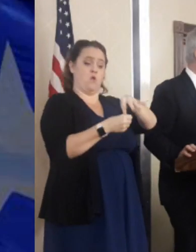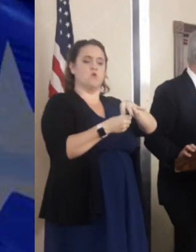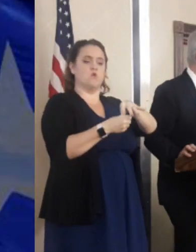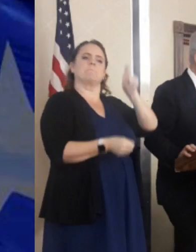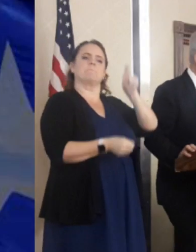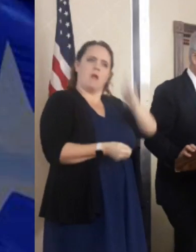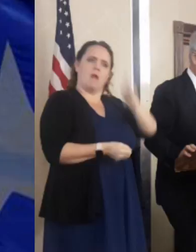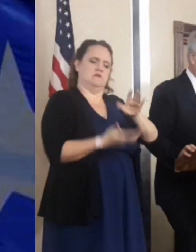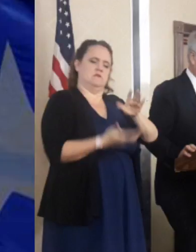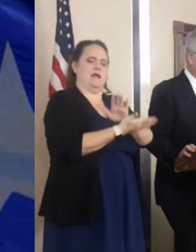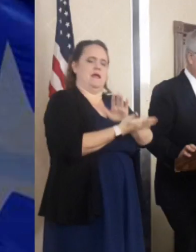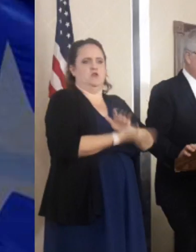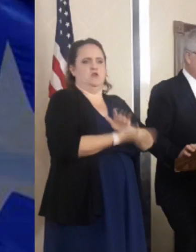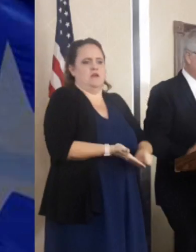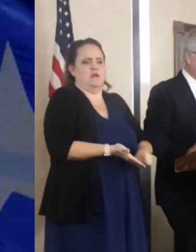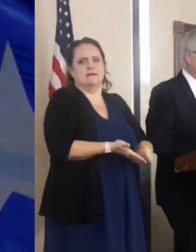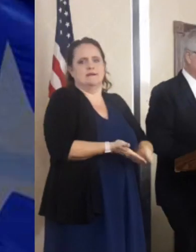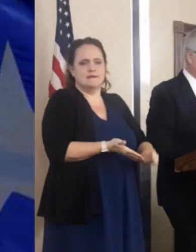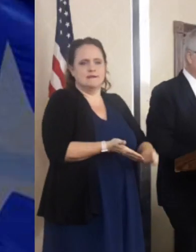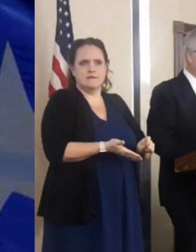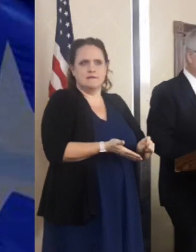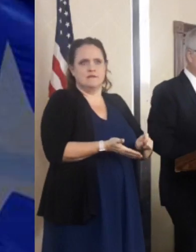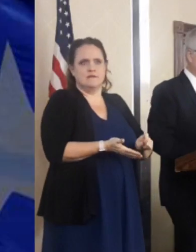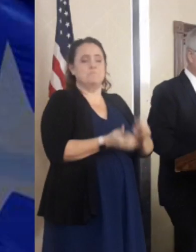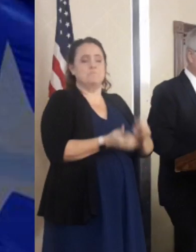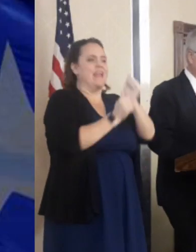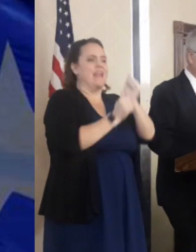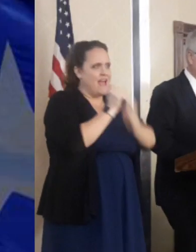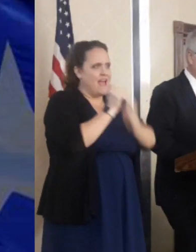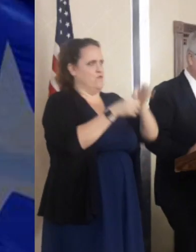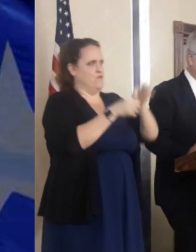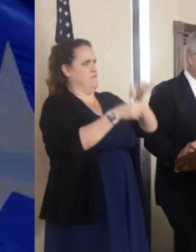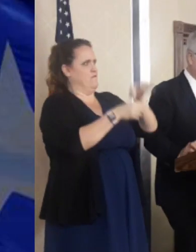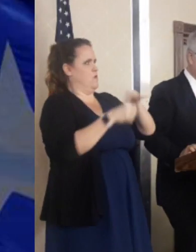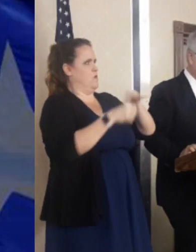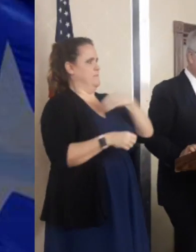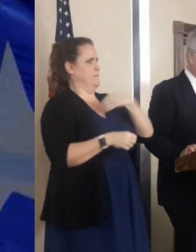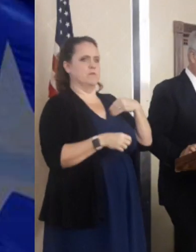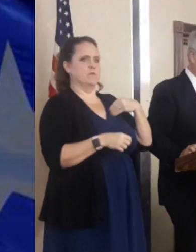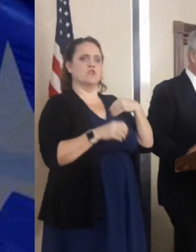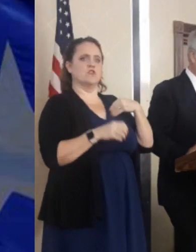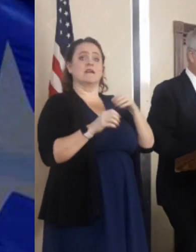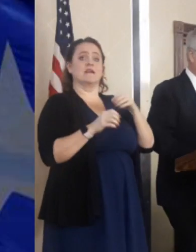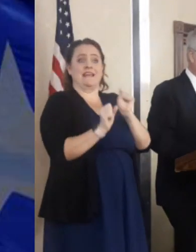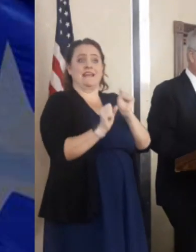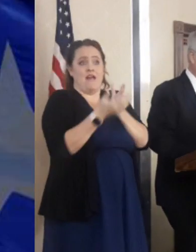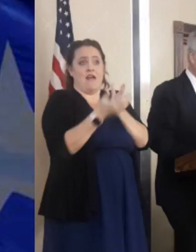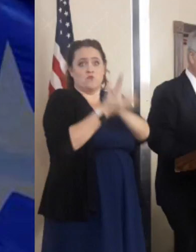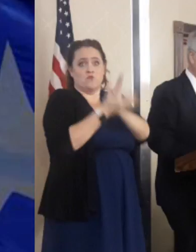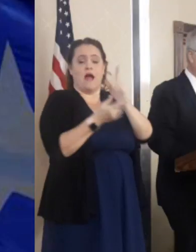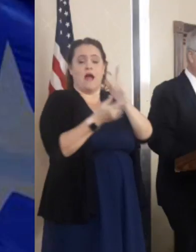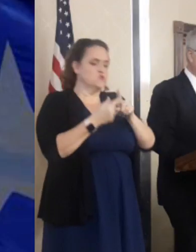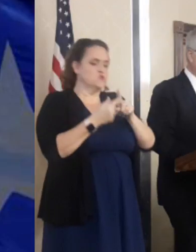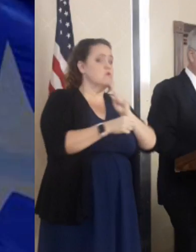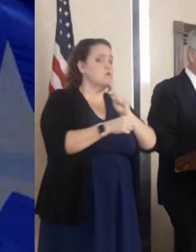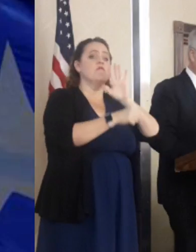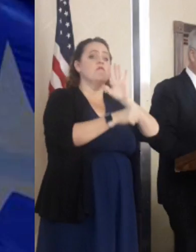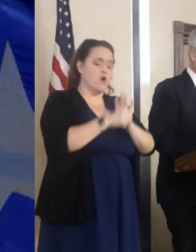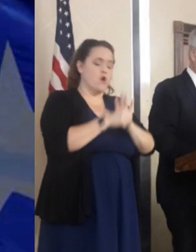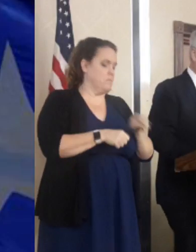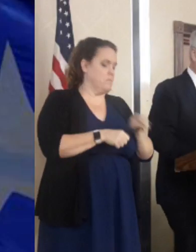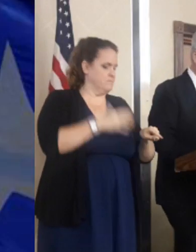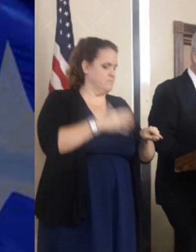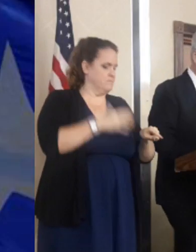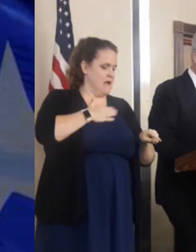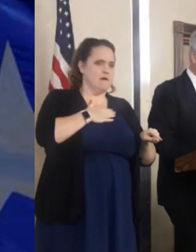paper ballot. Every voting member shall have the right to confirm the record of their vote either privately or on the projection screen before